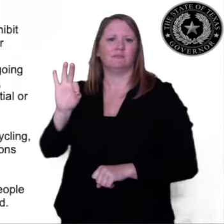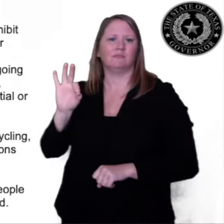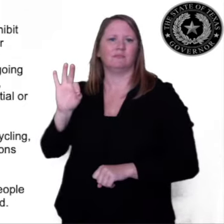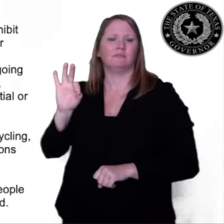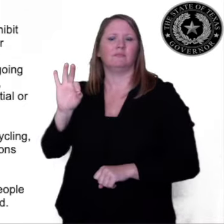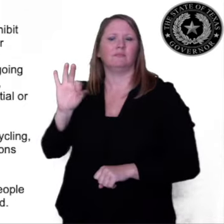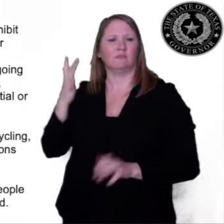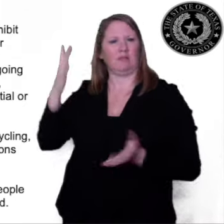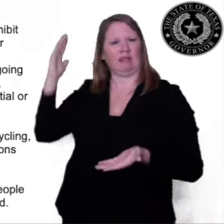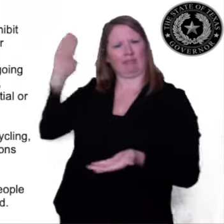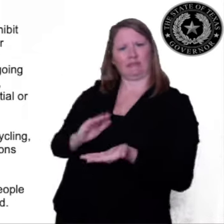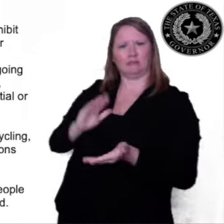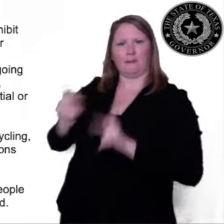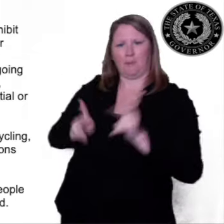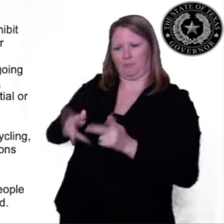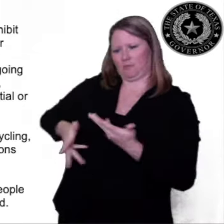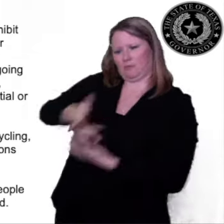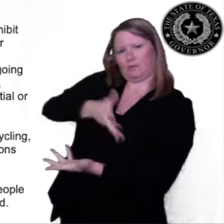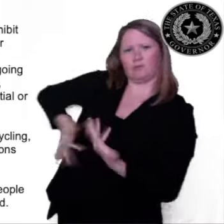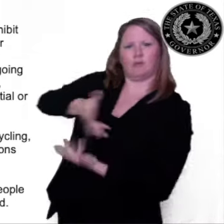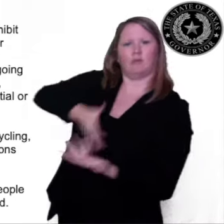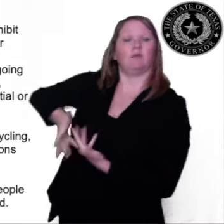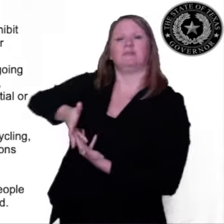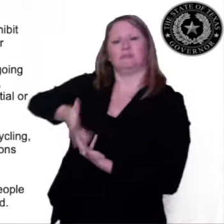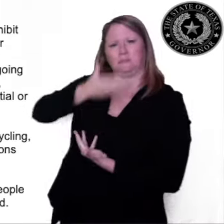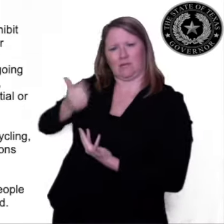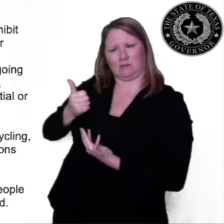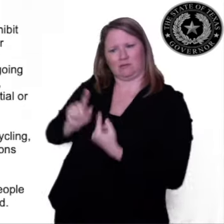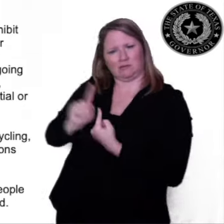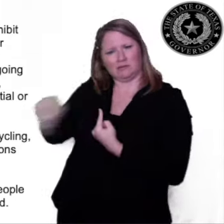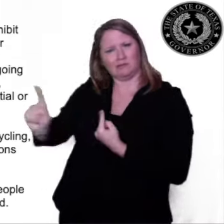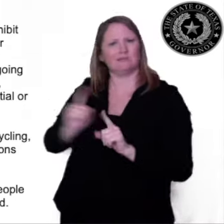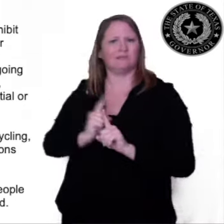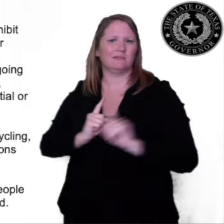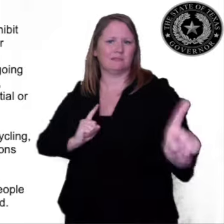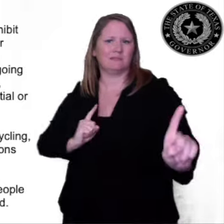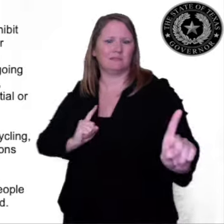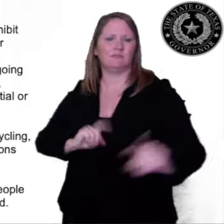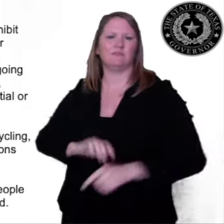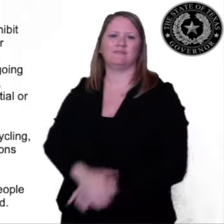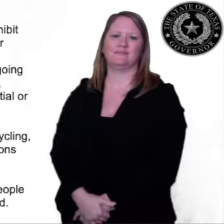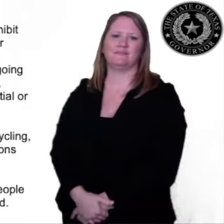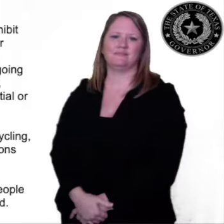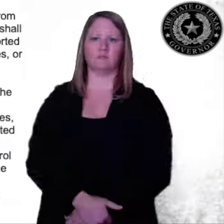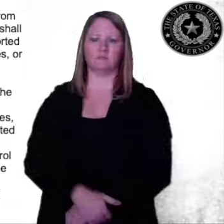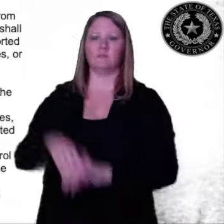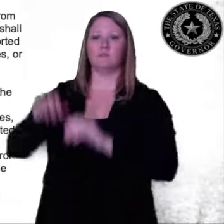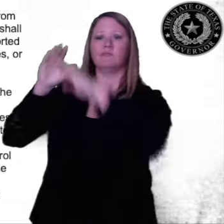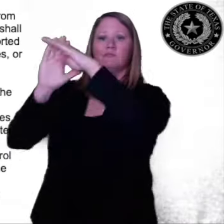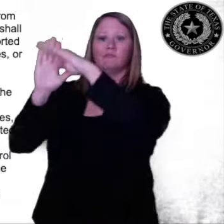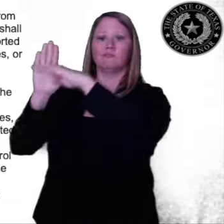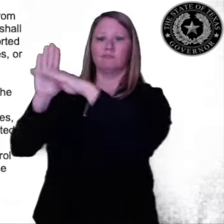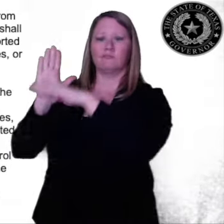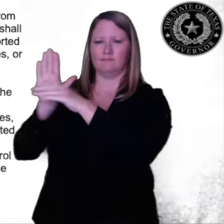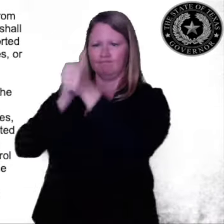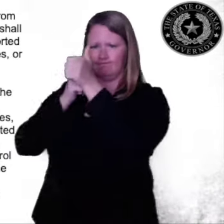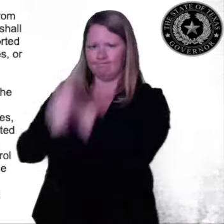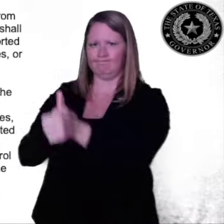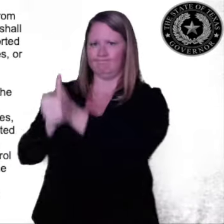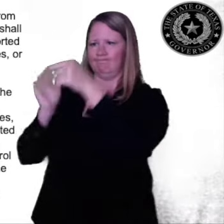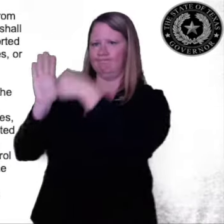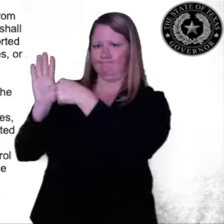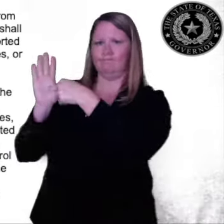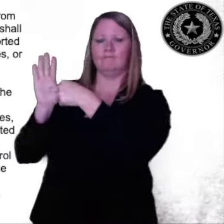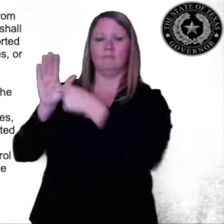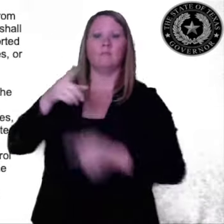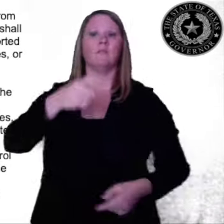contact with the people who are not in the same household. In